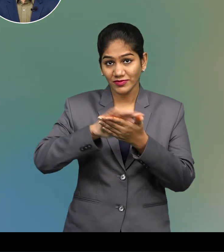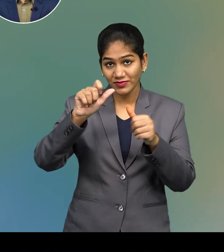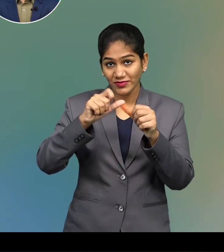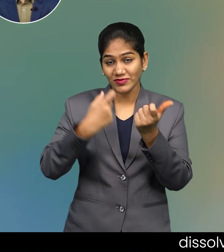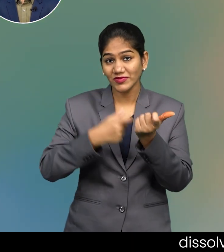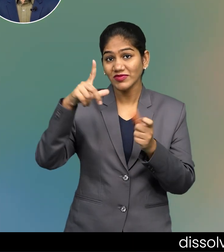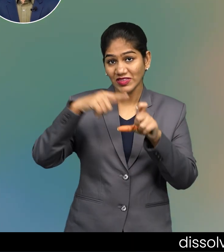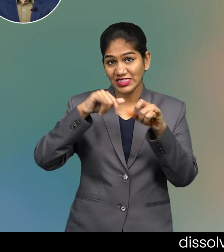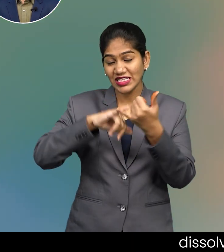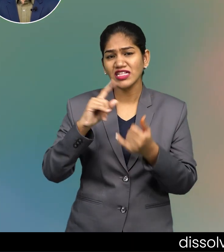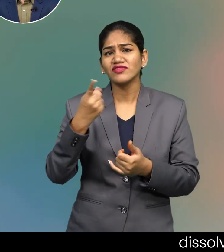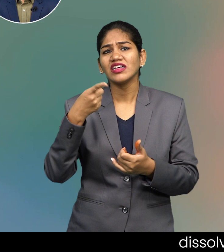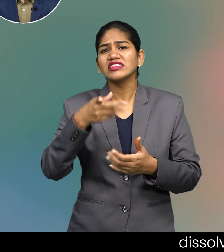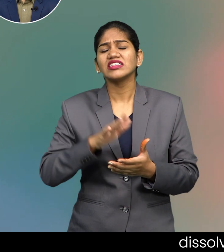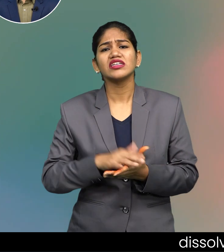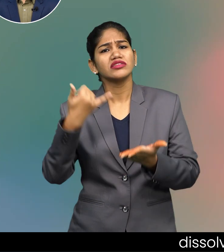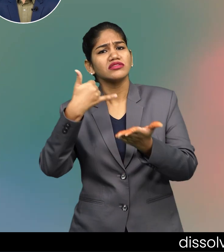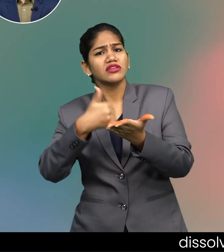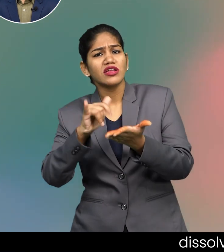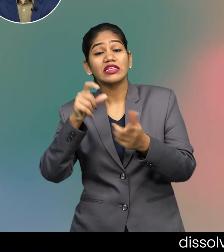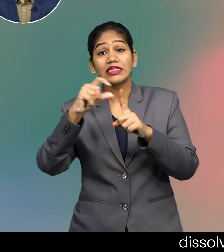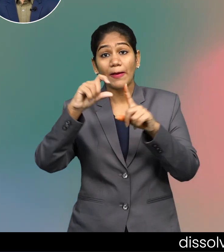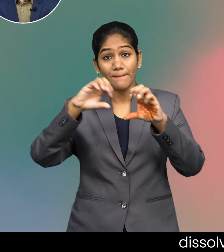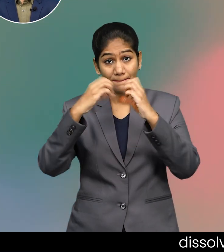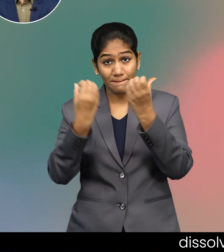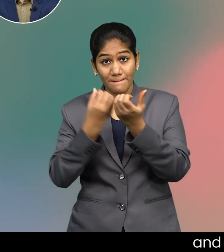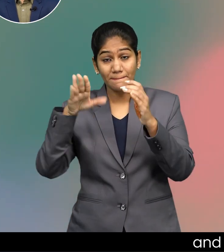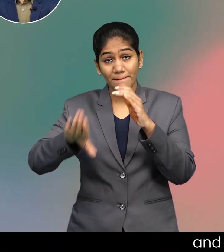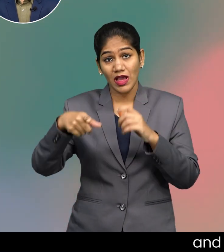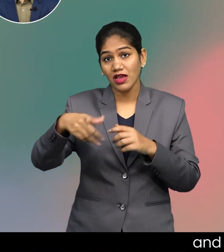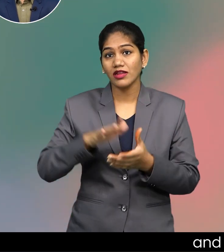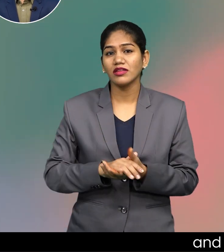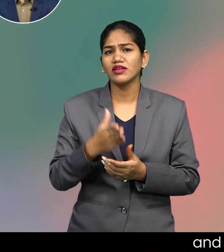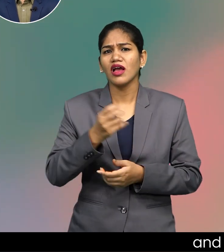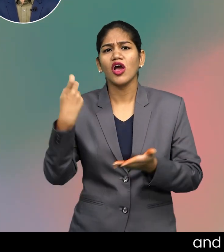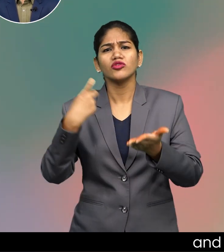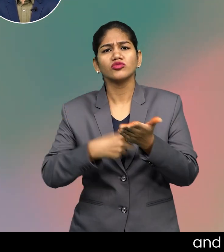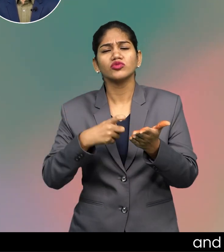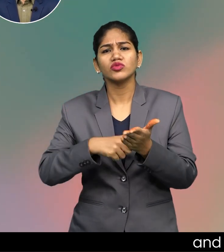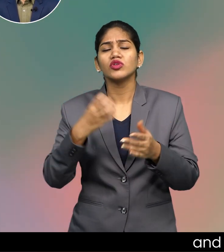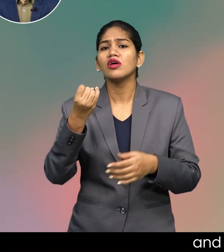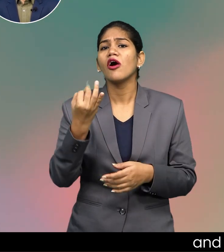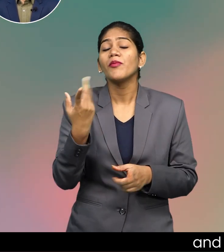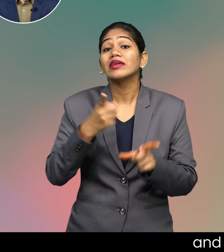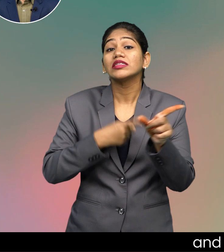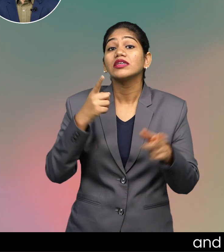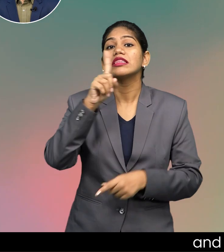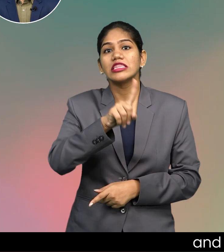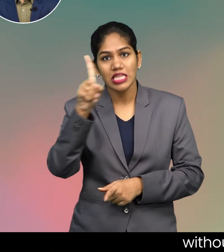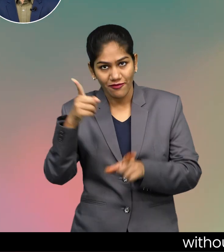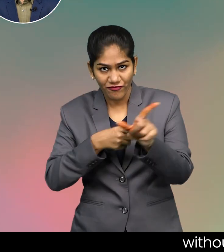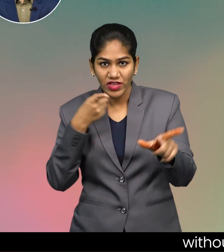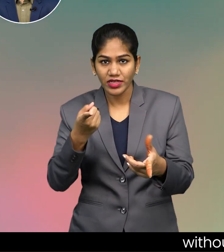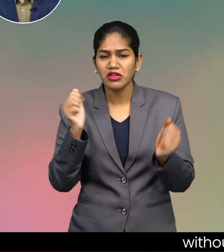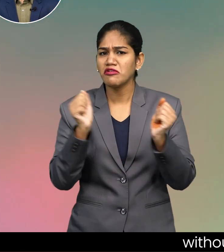Charles I dissolved the parliament and ruled for 11 years